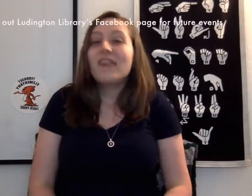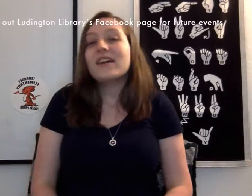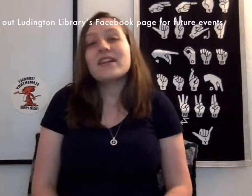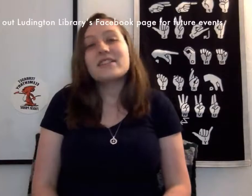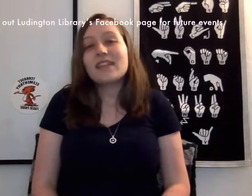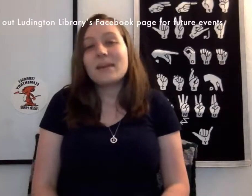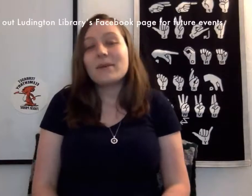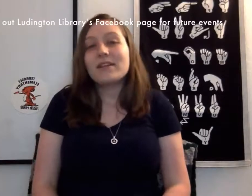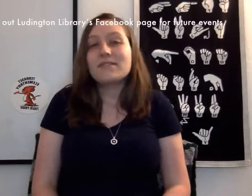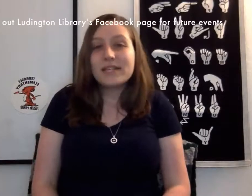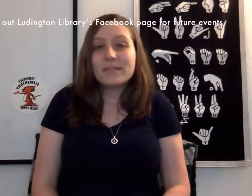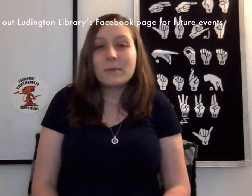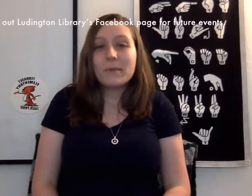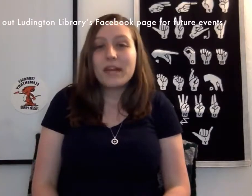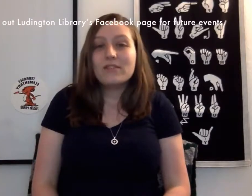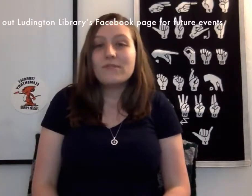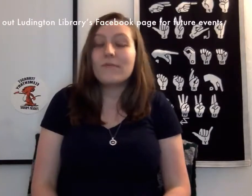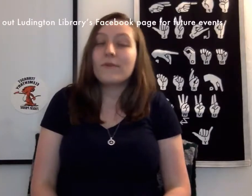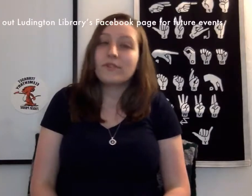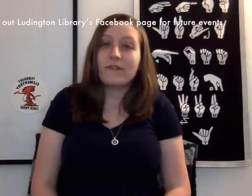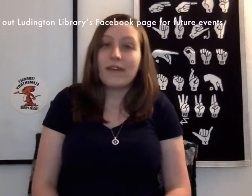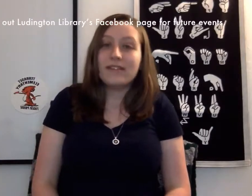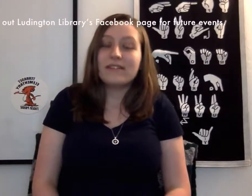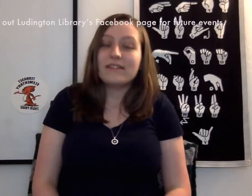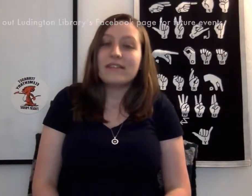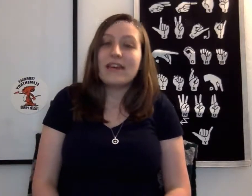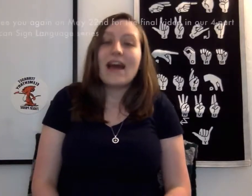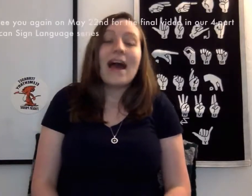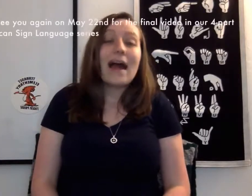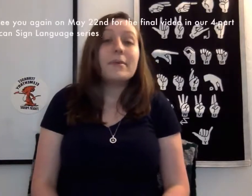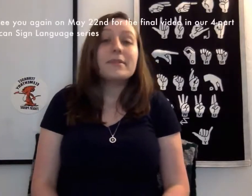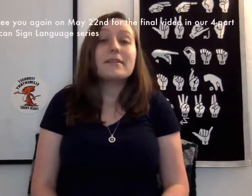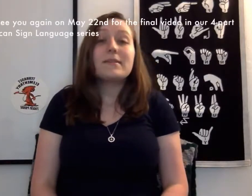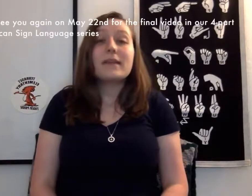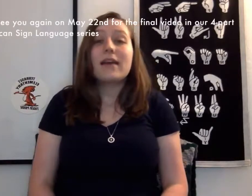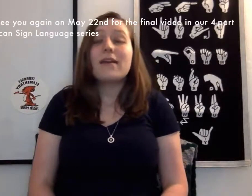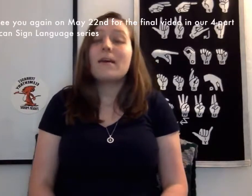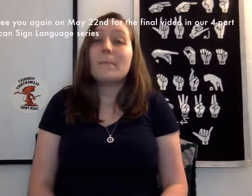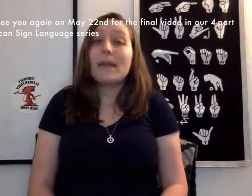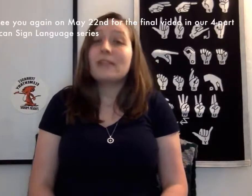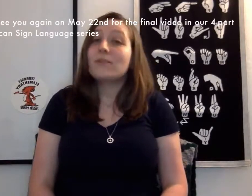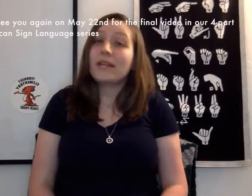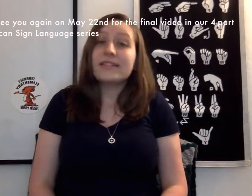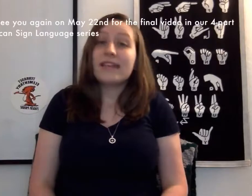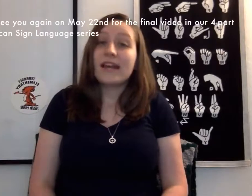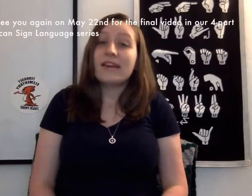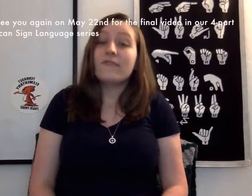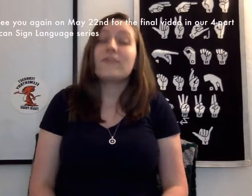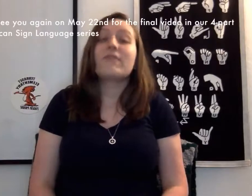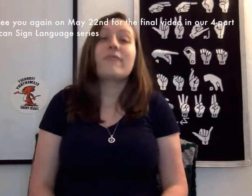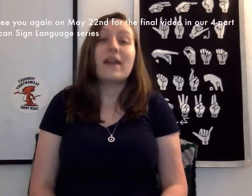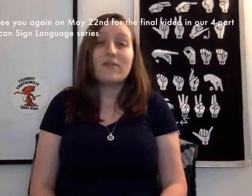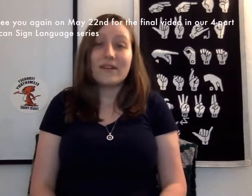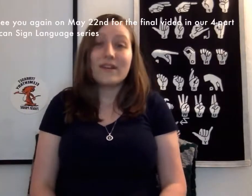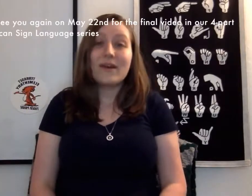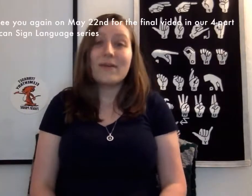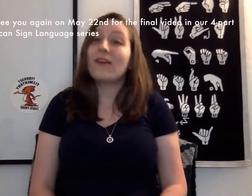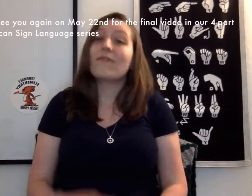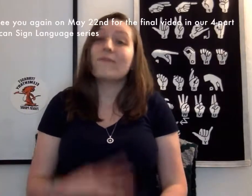Ludington Library's Facebook page for future events. I will see you again on May 22nd for the final video in our